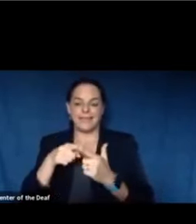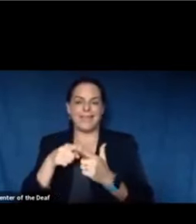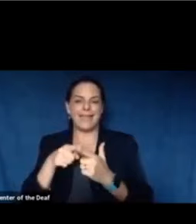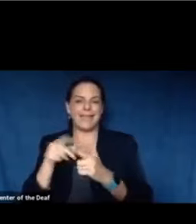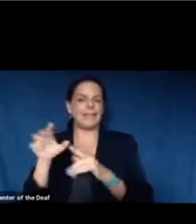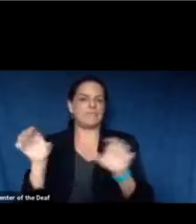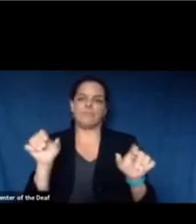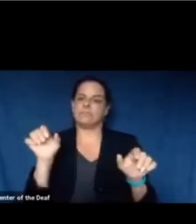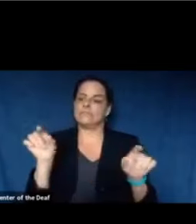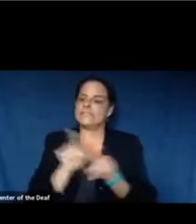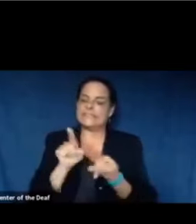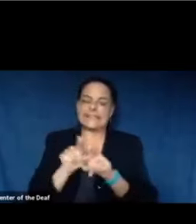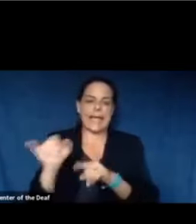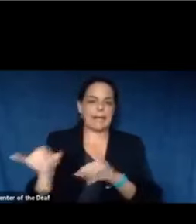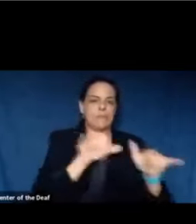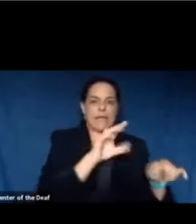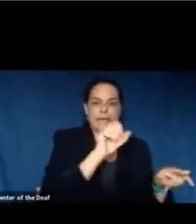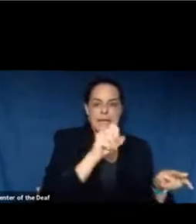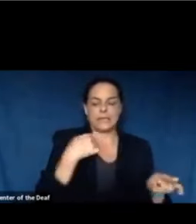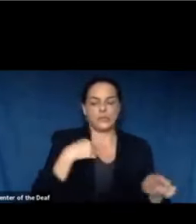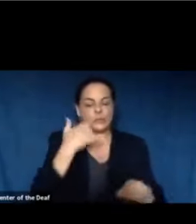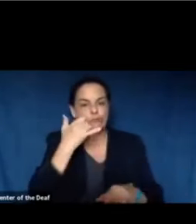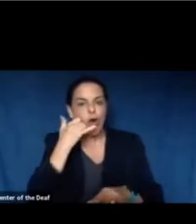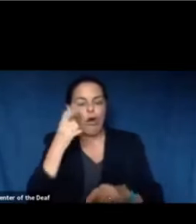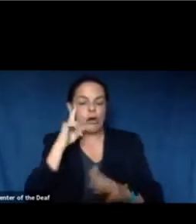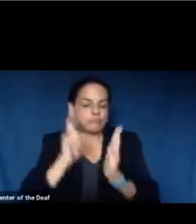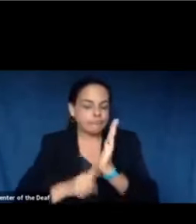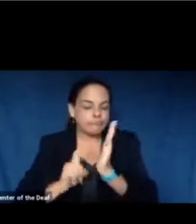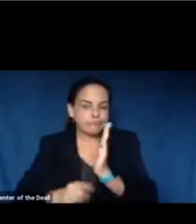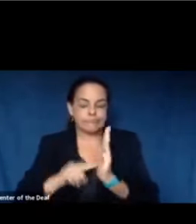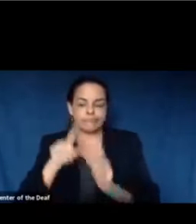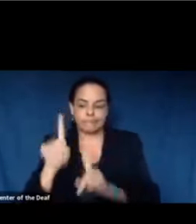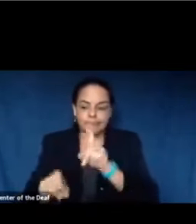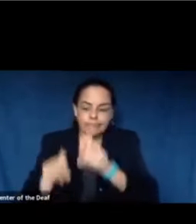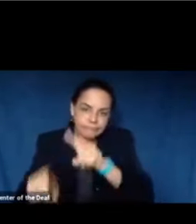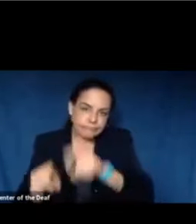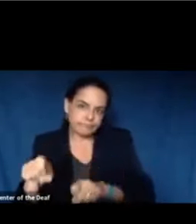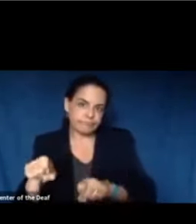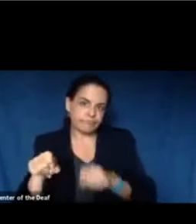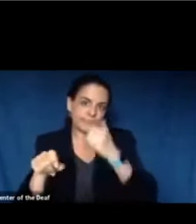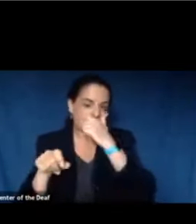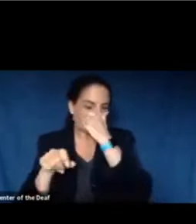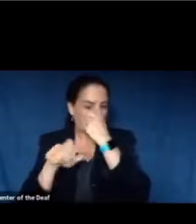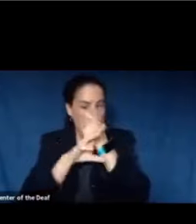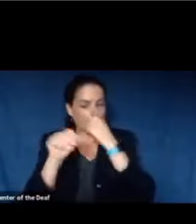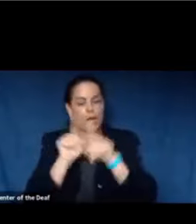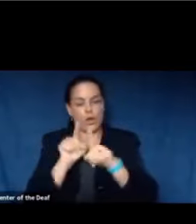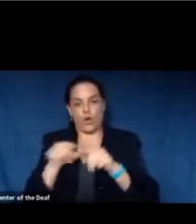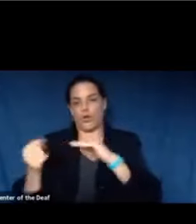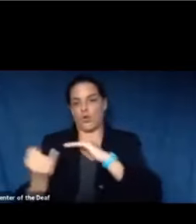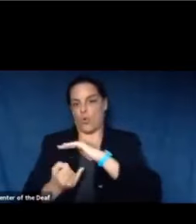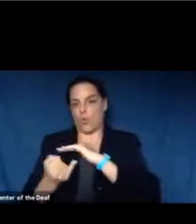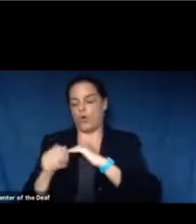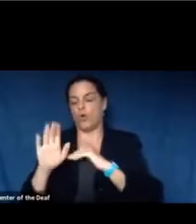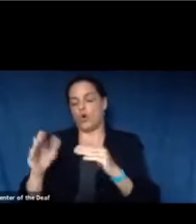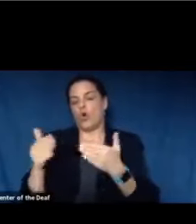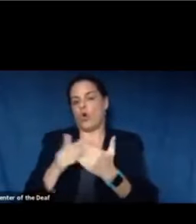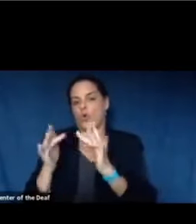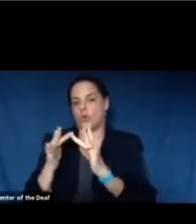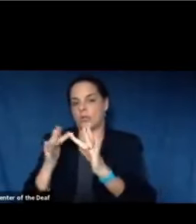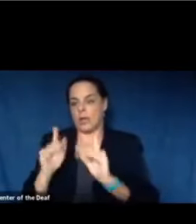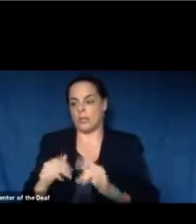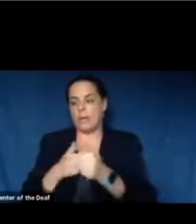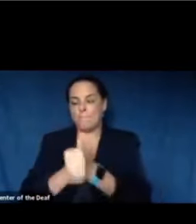do interviews with you, the full investigation at that point, and then we do quarantine your close contacts based on